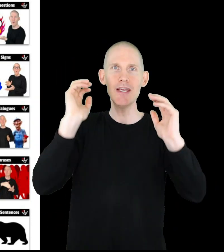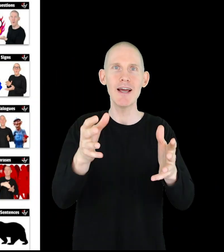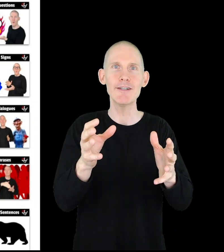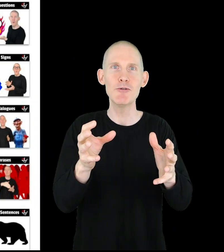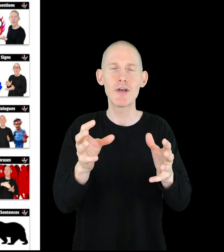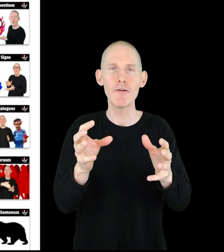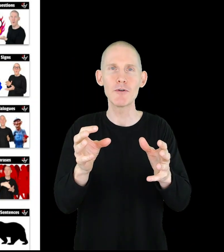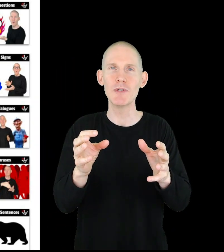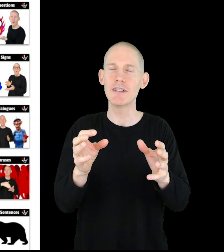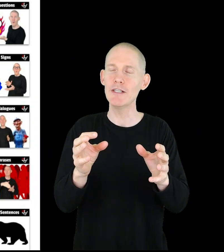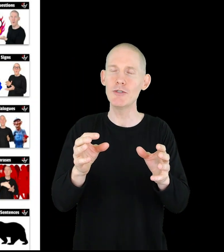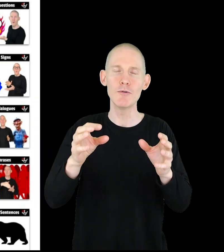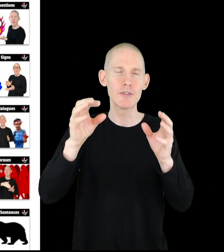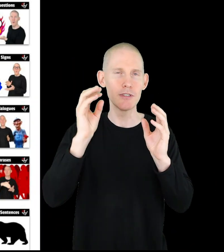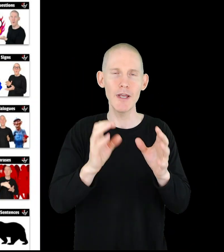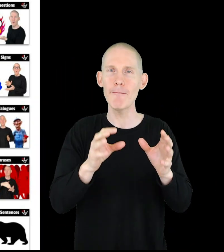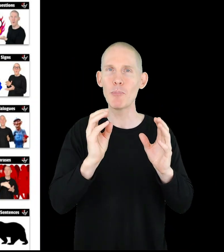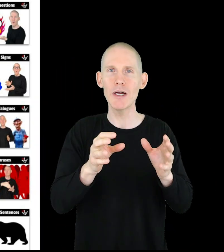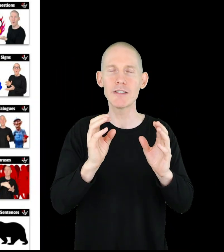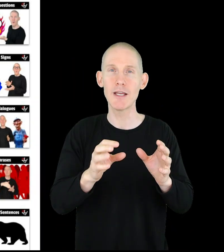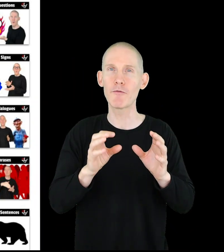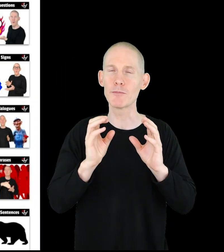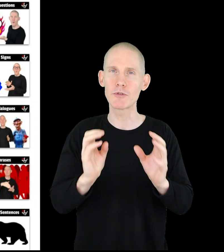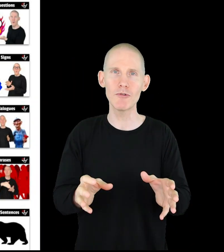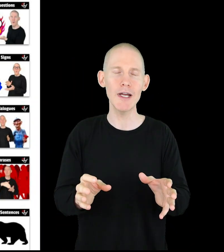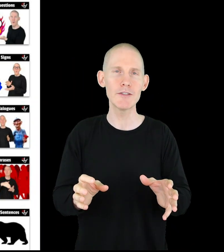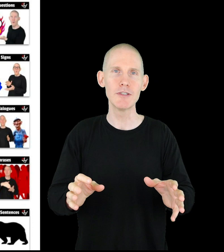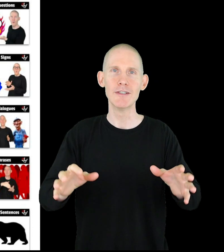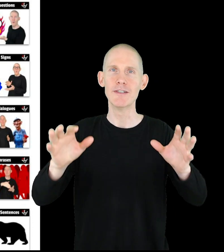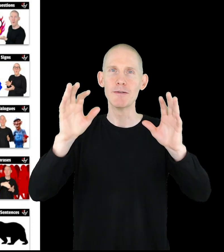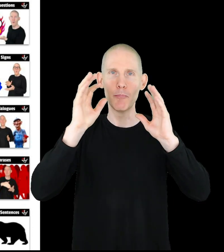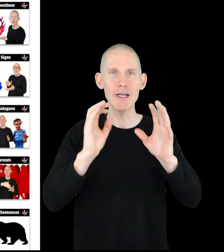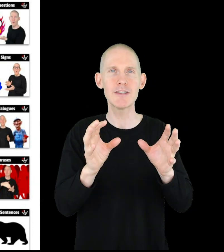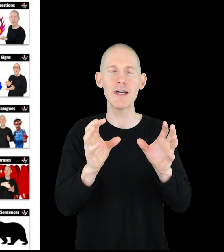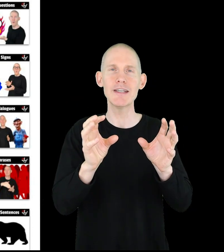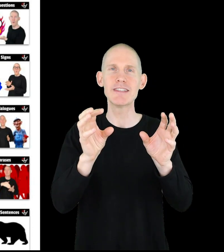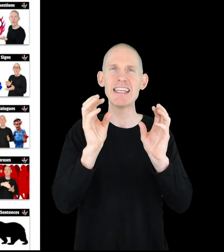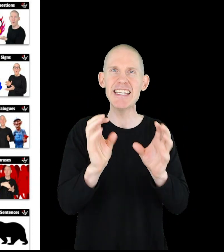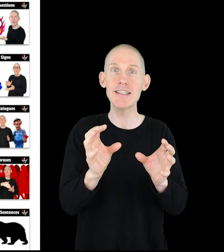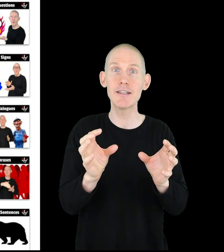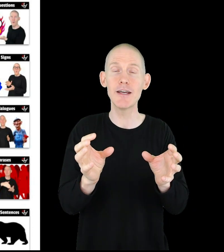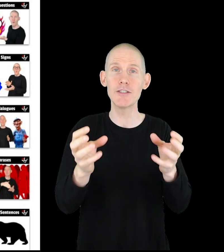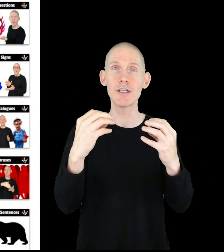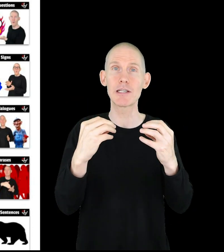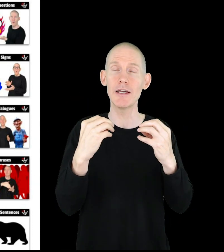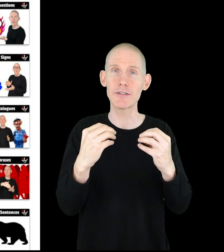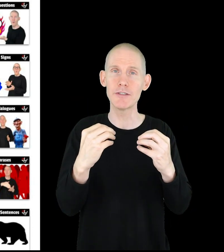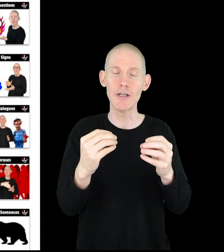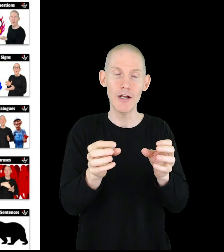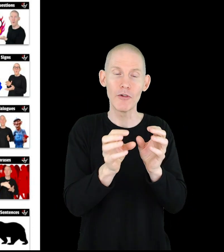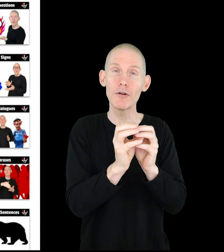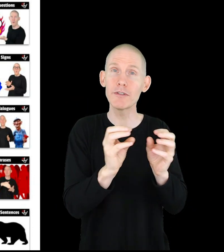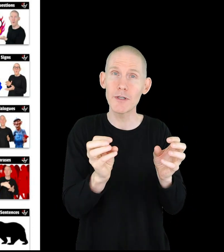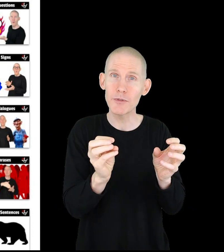got you covered. We teach you step by step from scratch, bite-sized, easy to digest lessons. Learn some